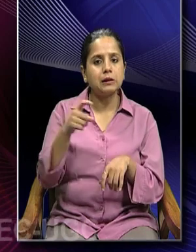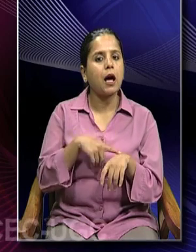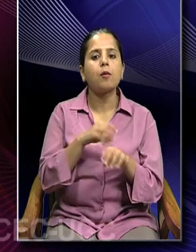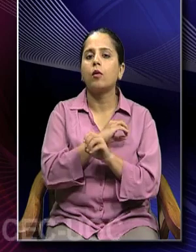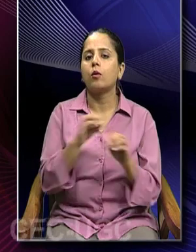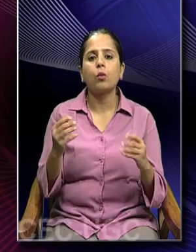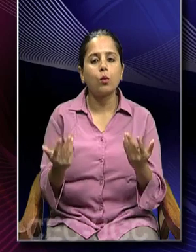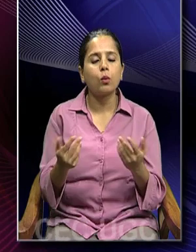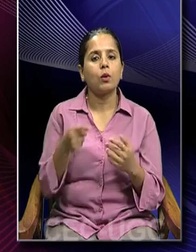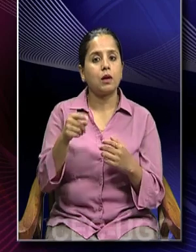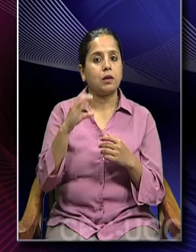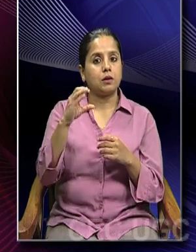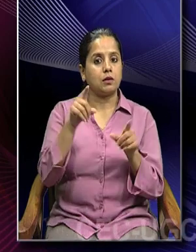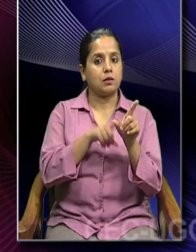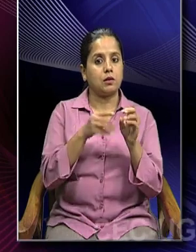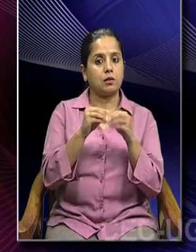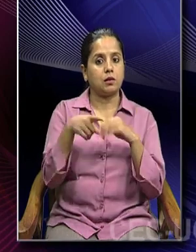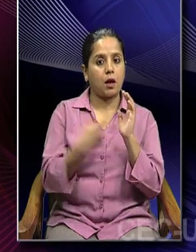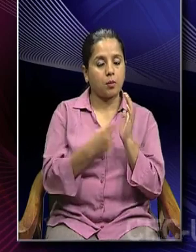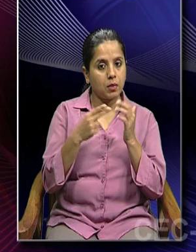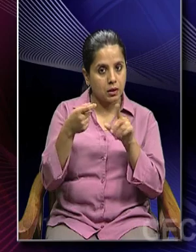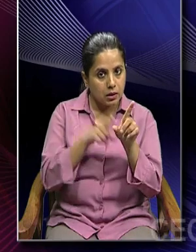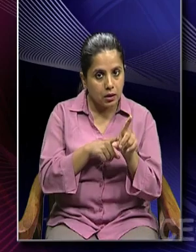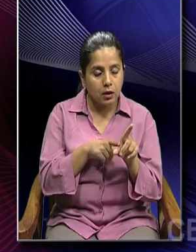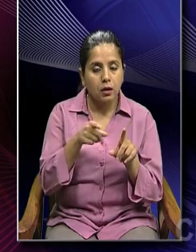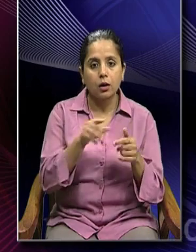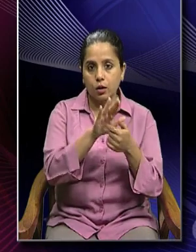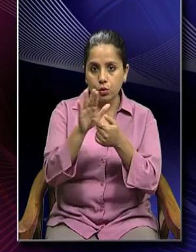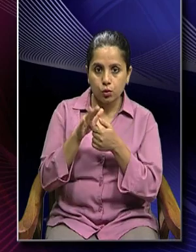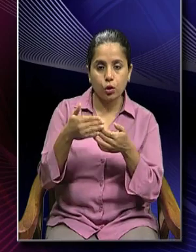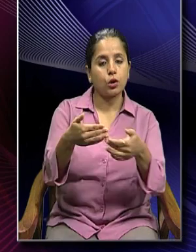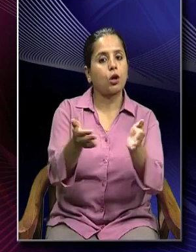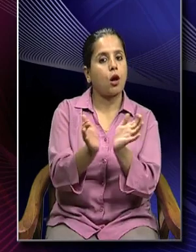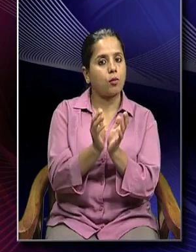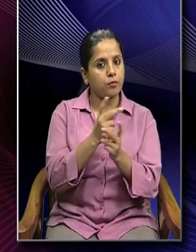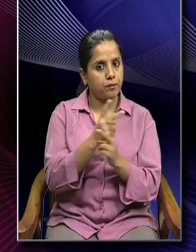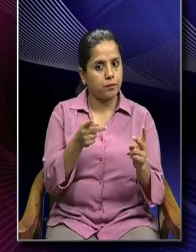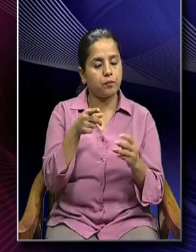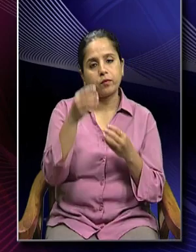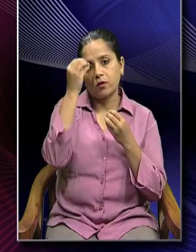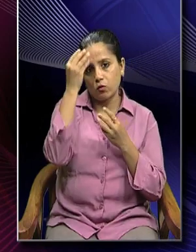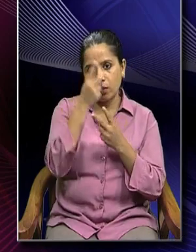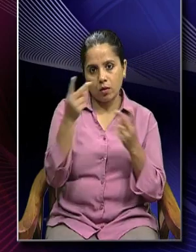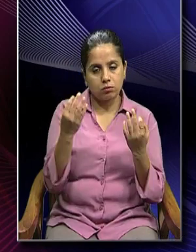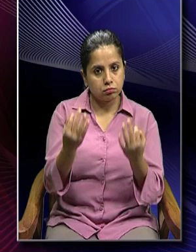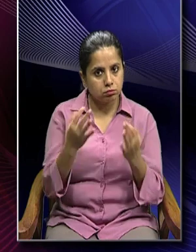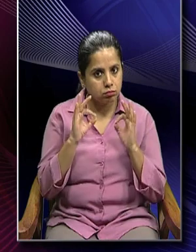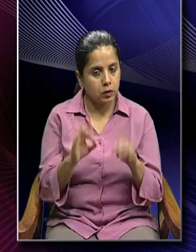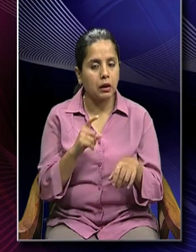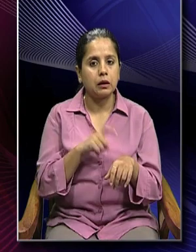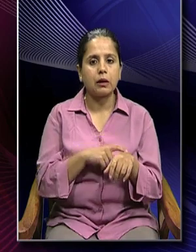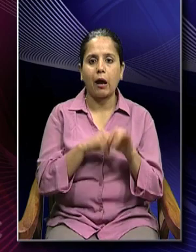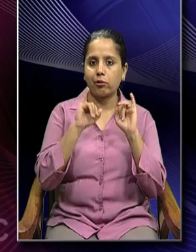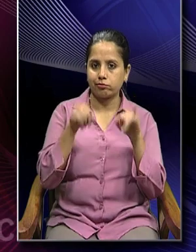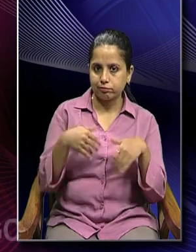So, this cybernity is basically an indicative of a community which is information rich and time poor.